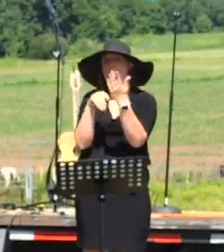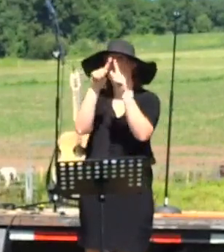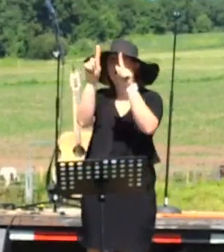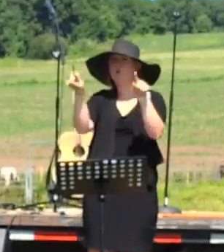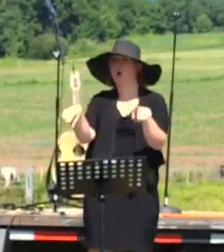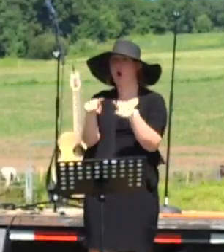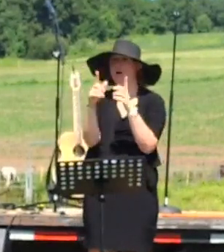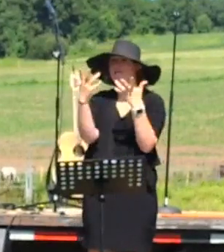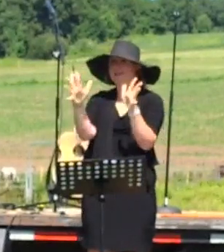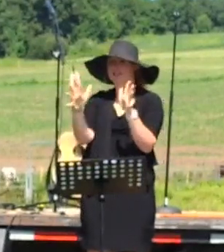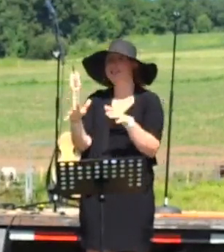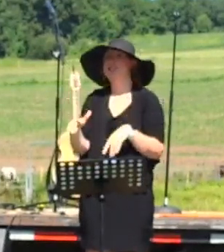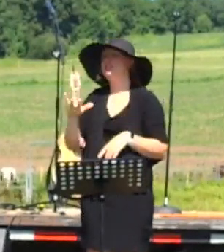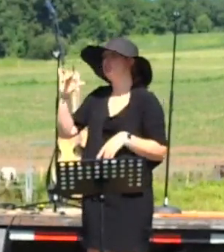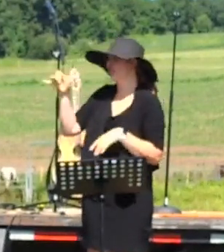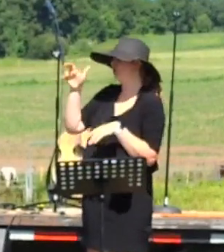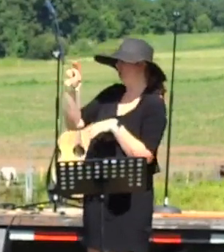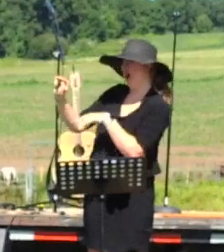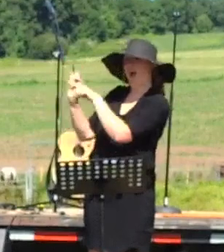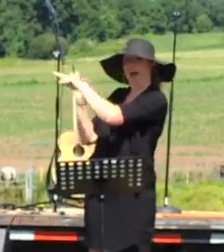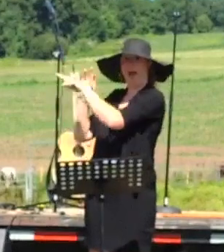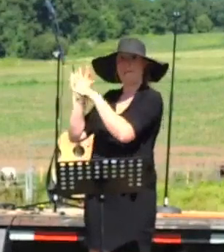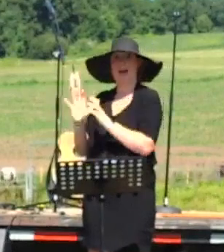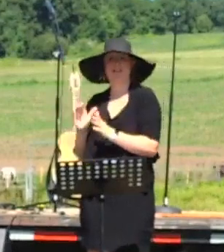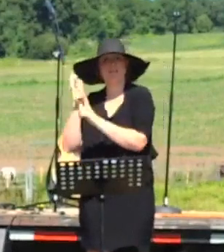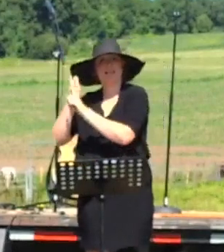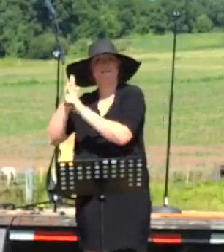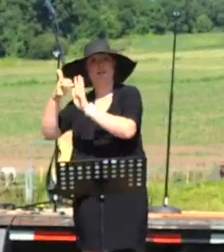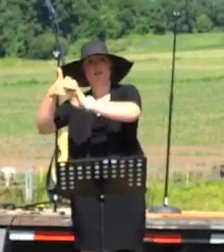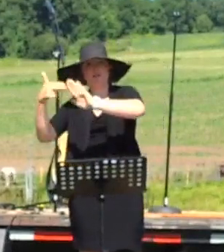eights, he is an eight himself, so